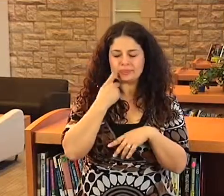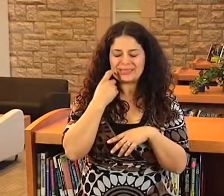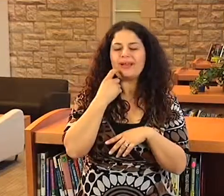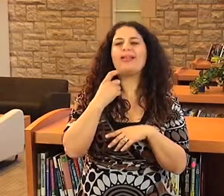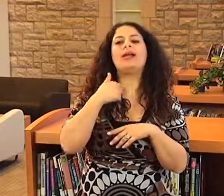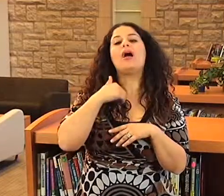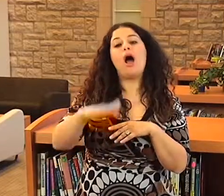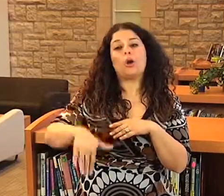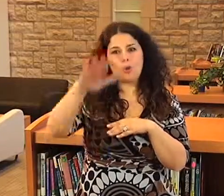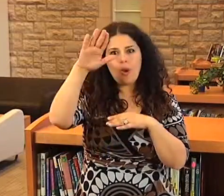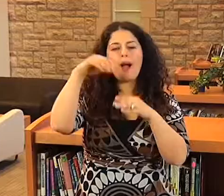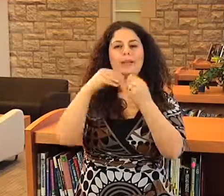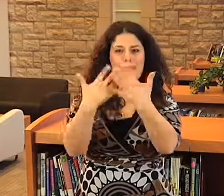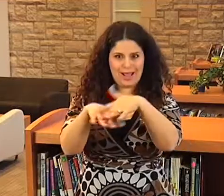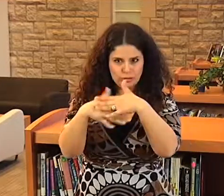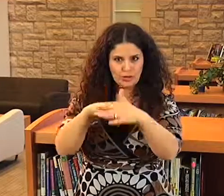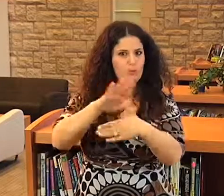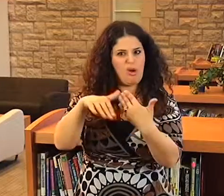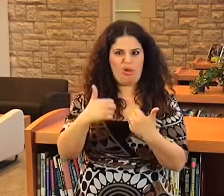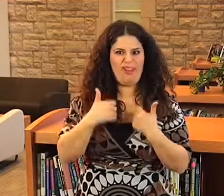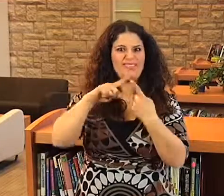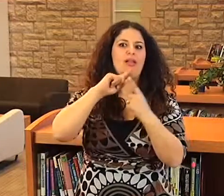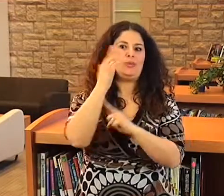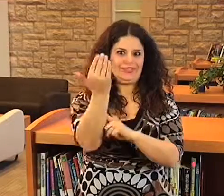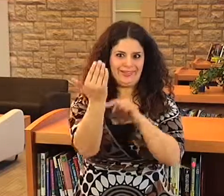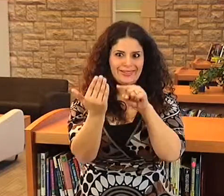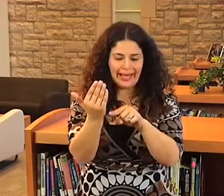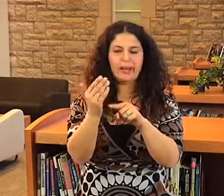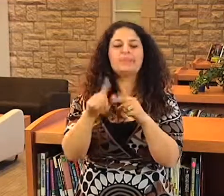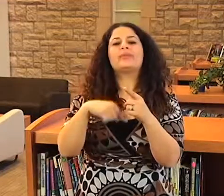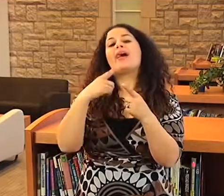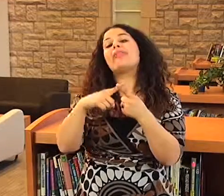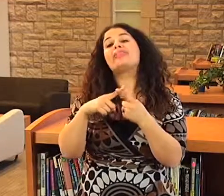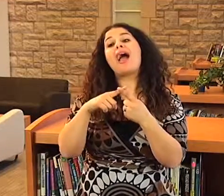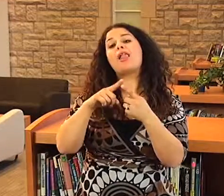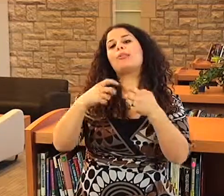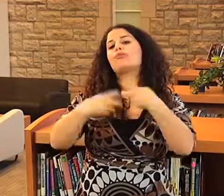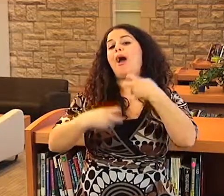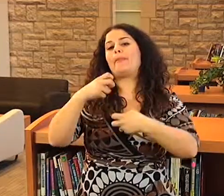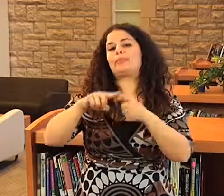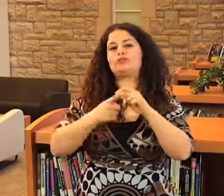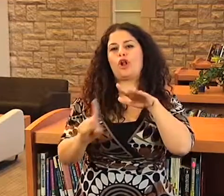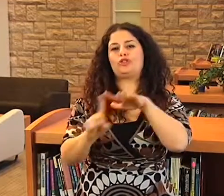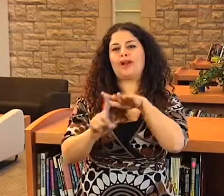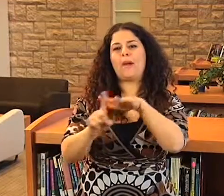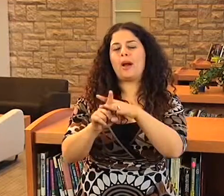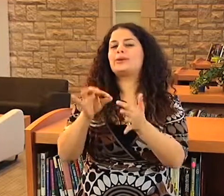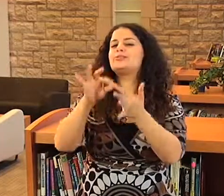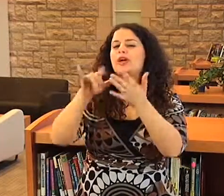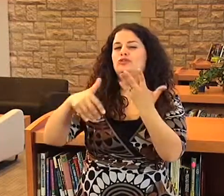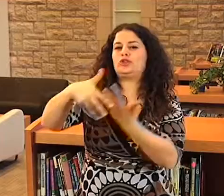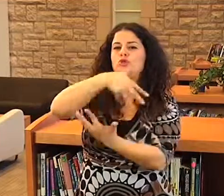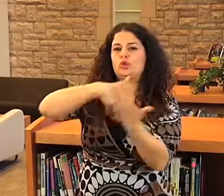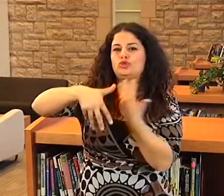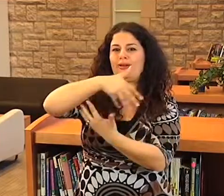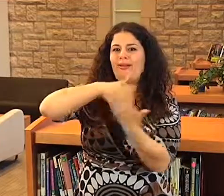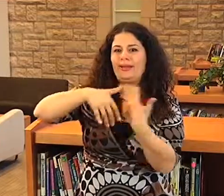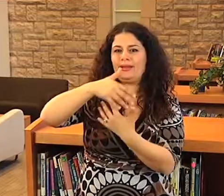As I just mentioned, I grew up mainstream, and until I was 15, I